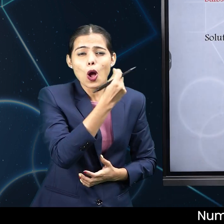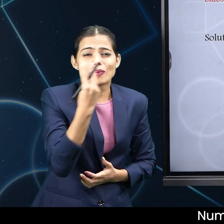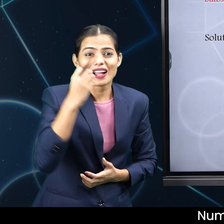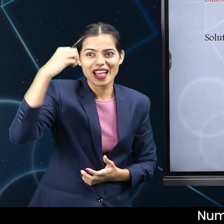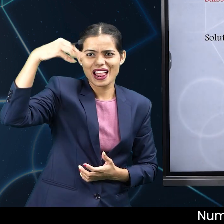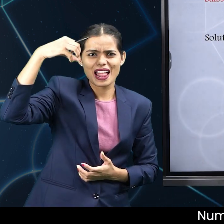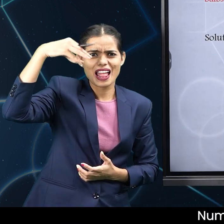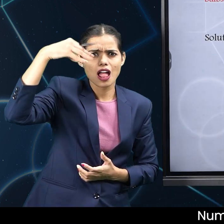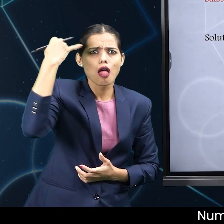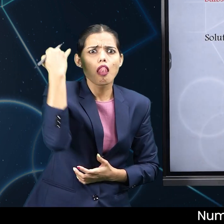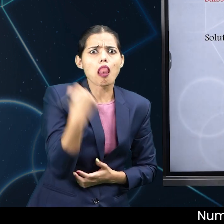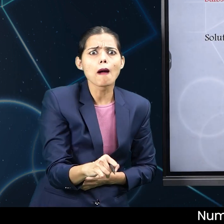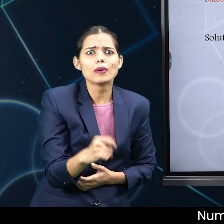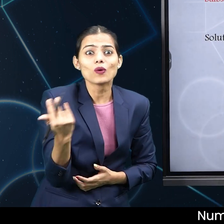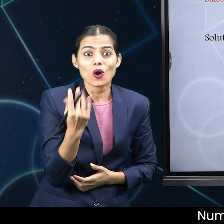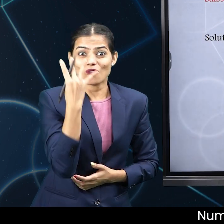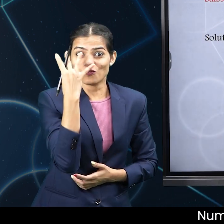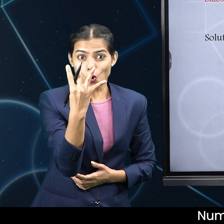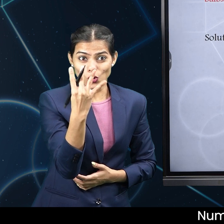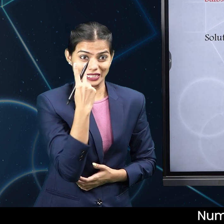Number of defective bulbs is equal to 4.